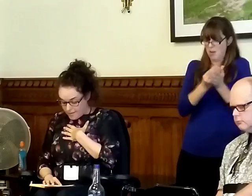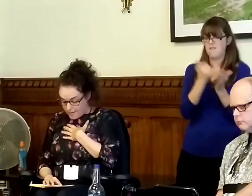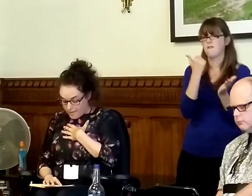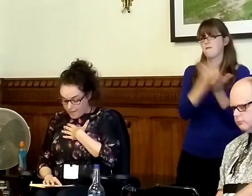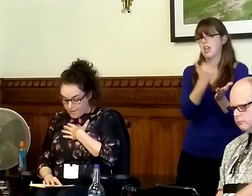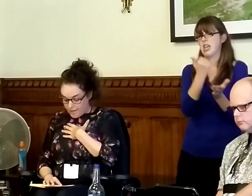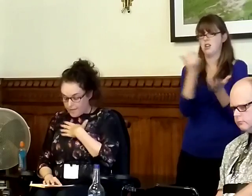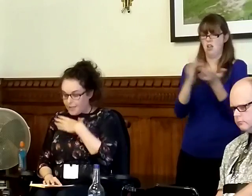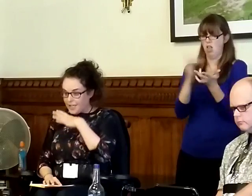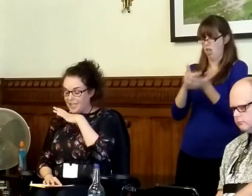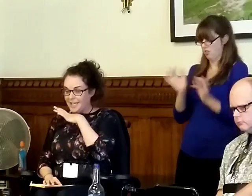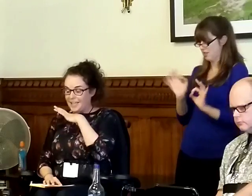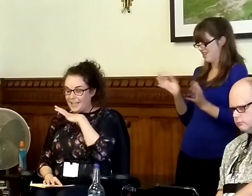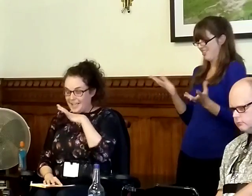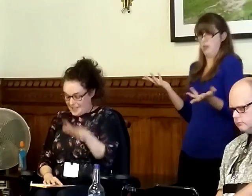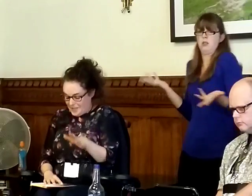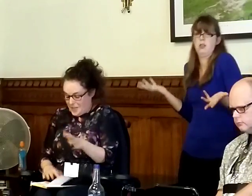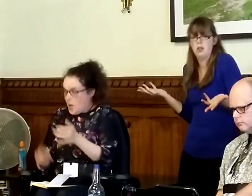Manchester,